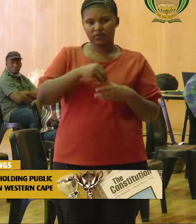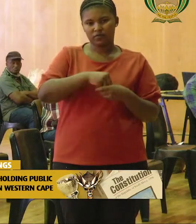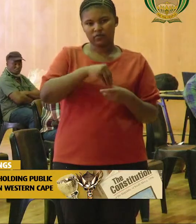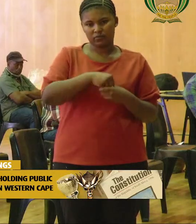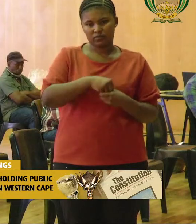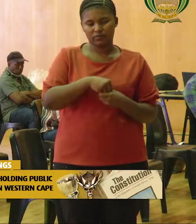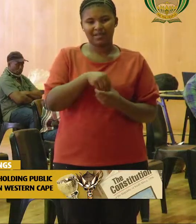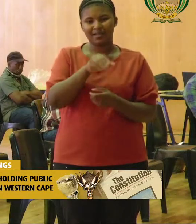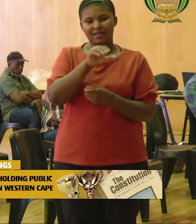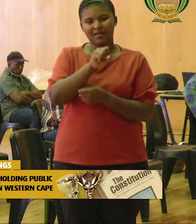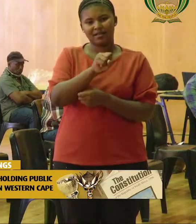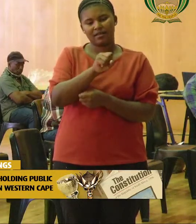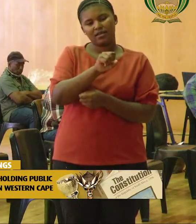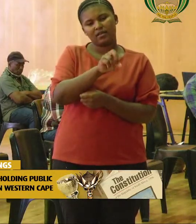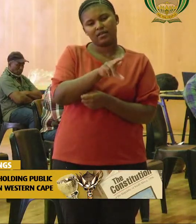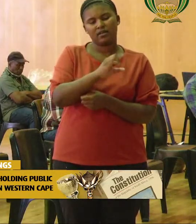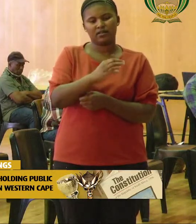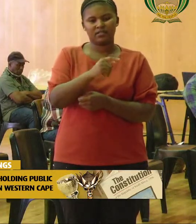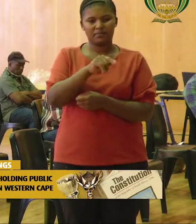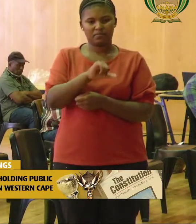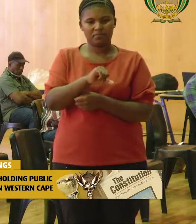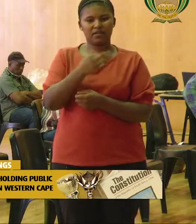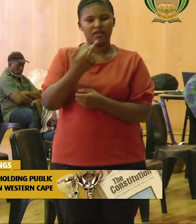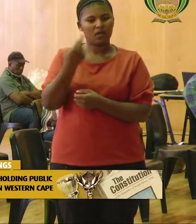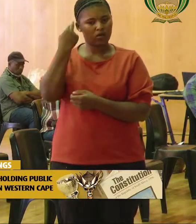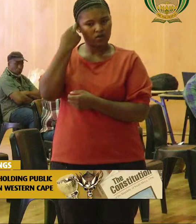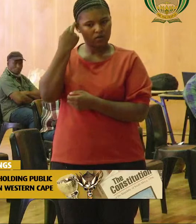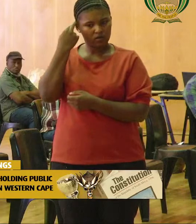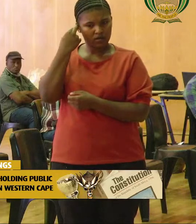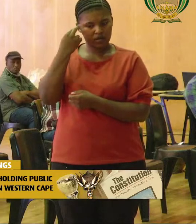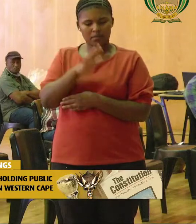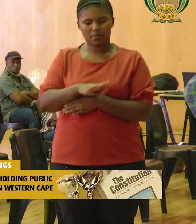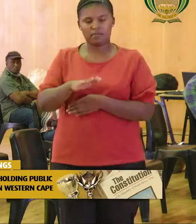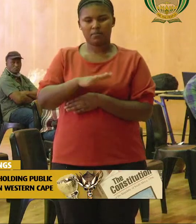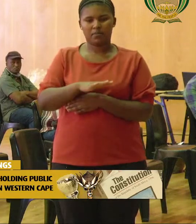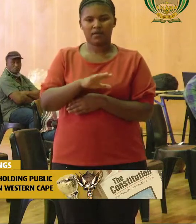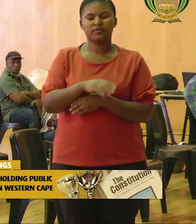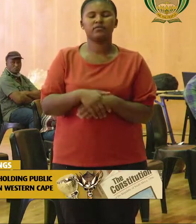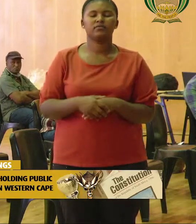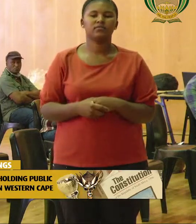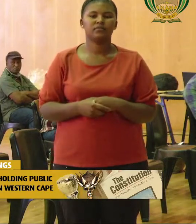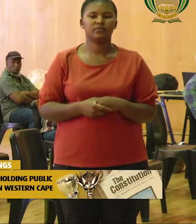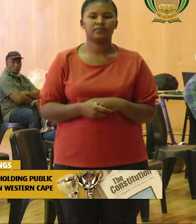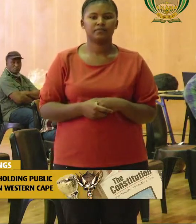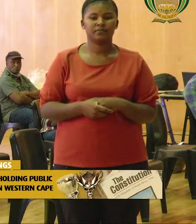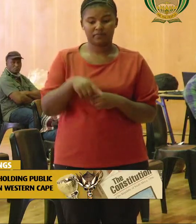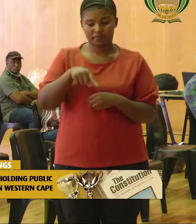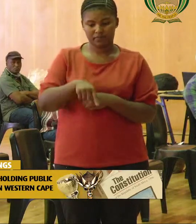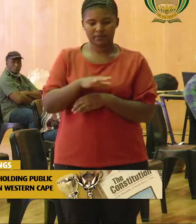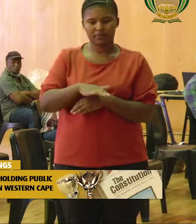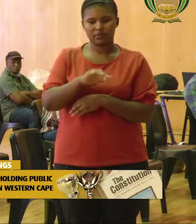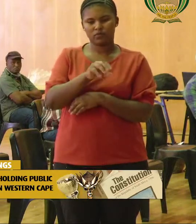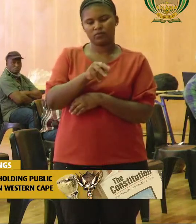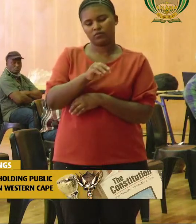i-SACP member, secretary of the branch of Fezikaloliwe branch apha eMosselbay.